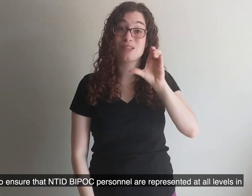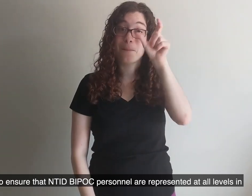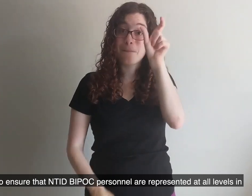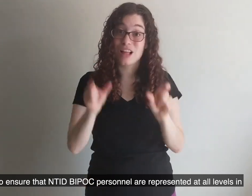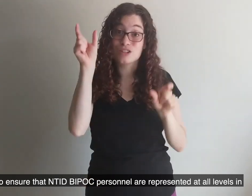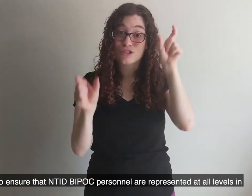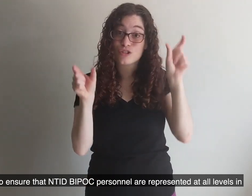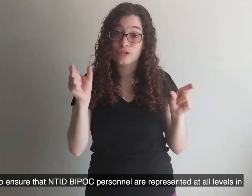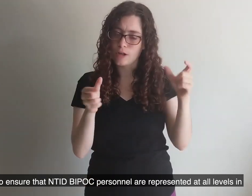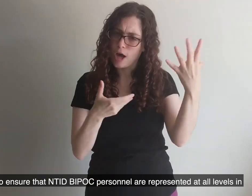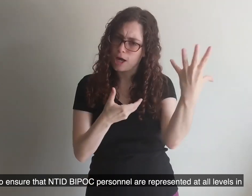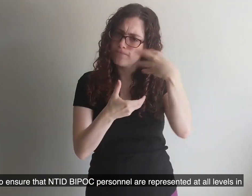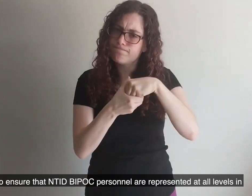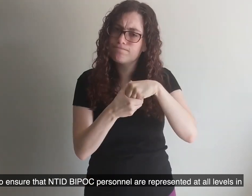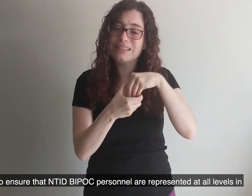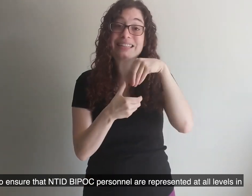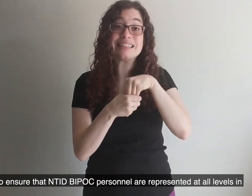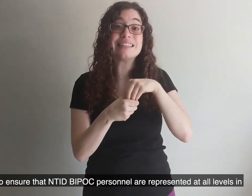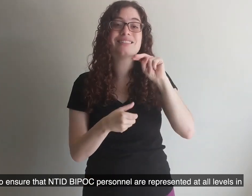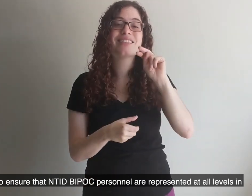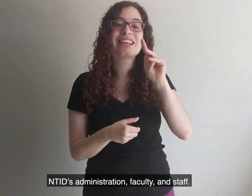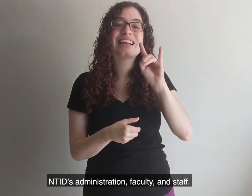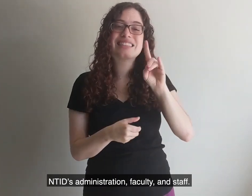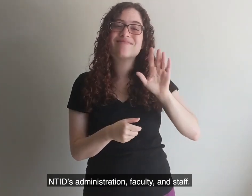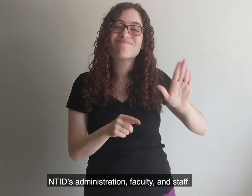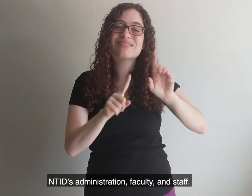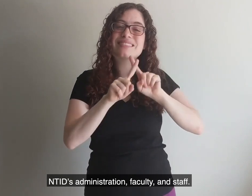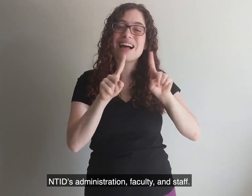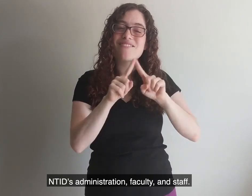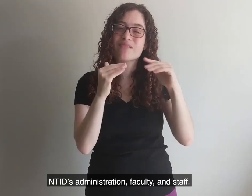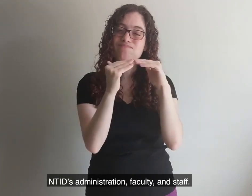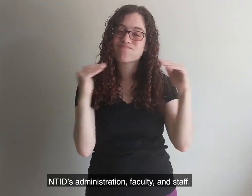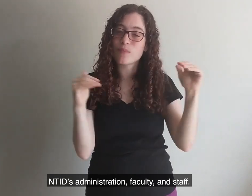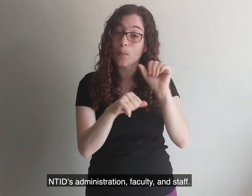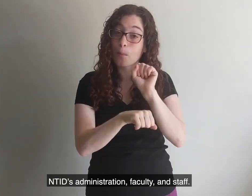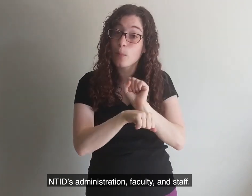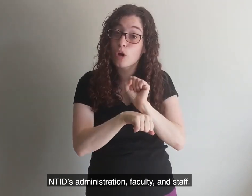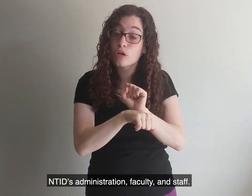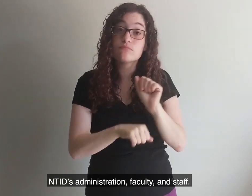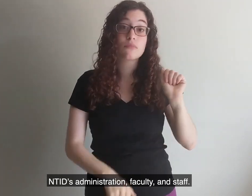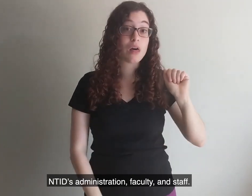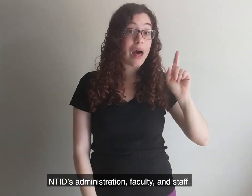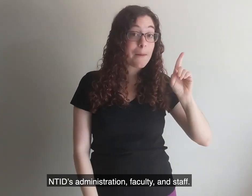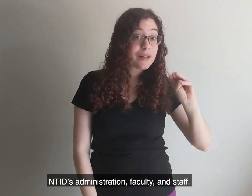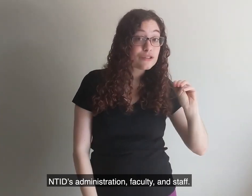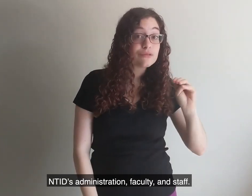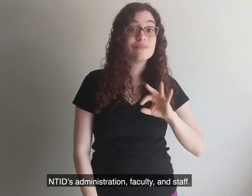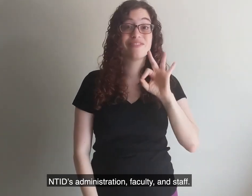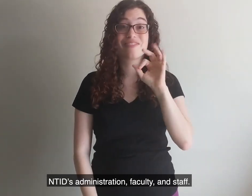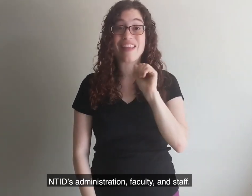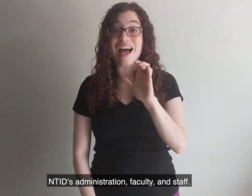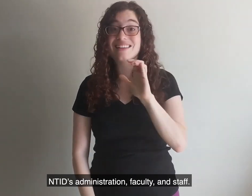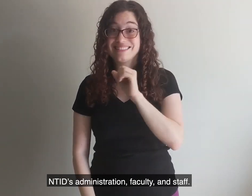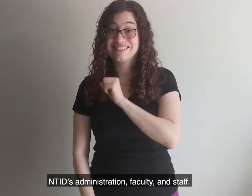BIPOC personnel are represented at all levels in NTID's administration,